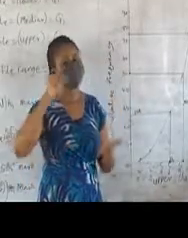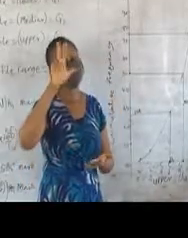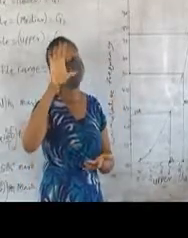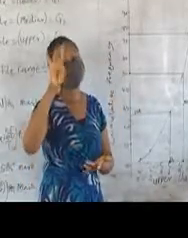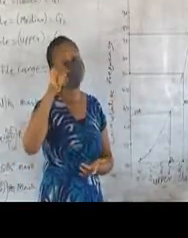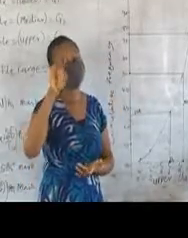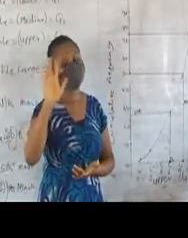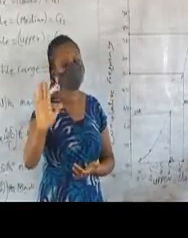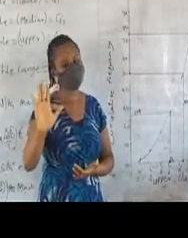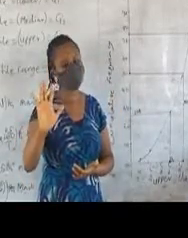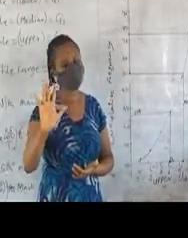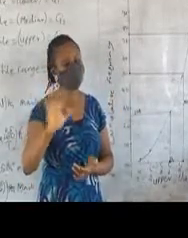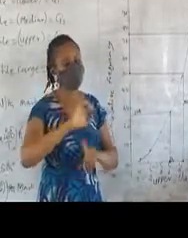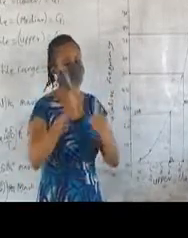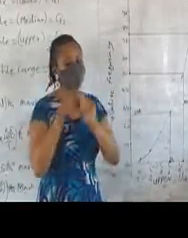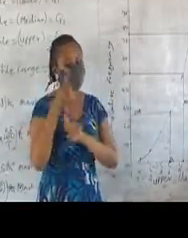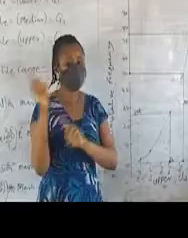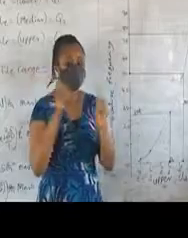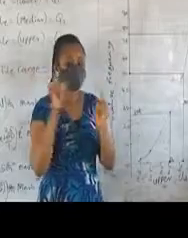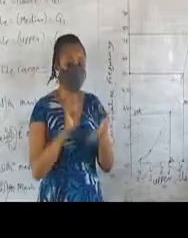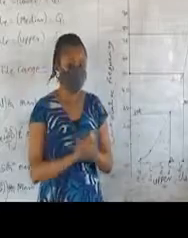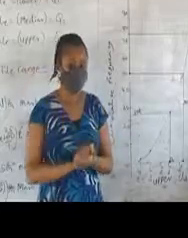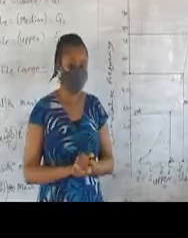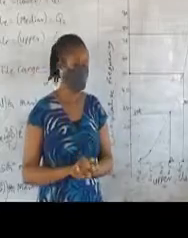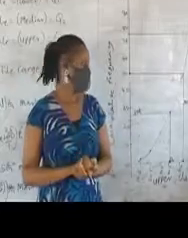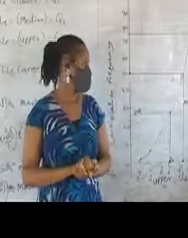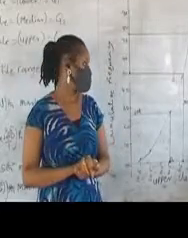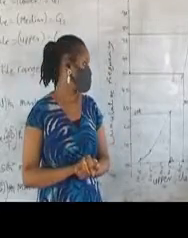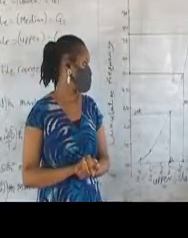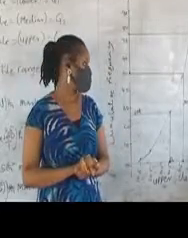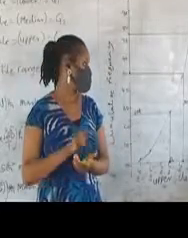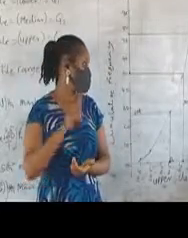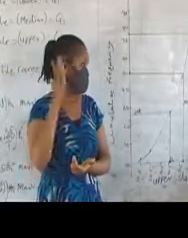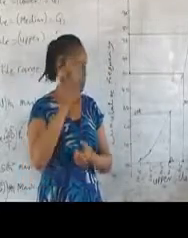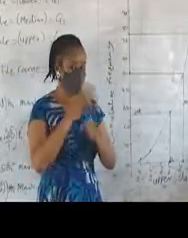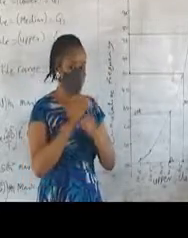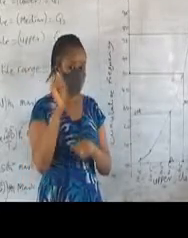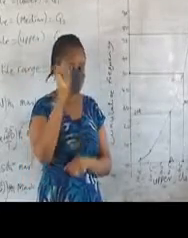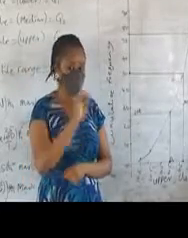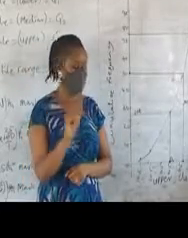38.5. When you do that, this will give you 0,